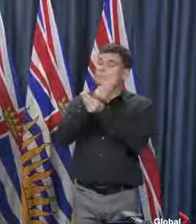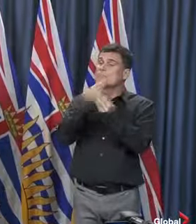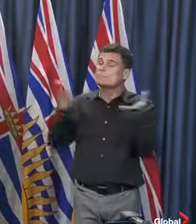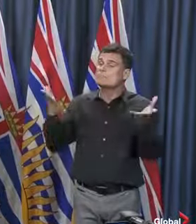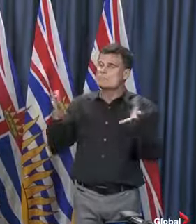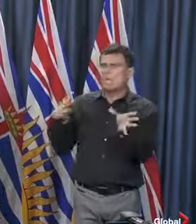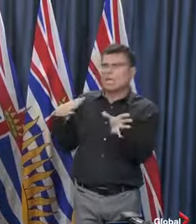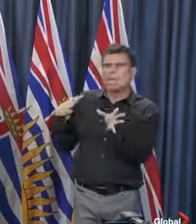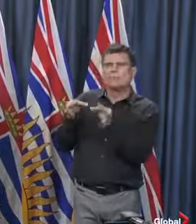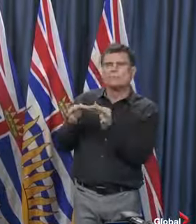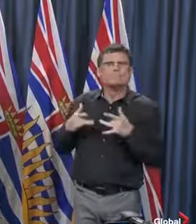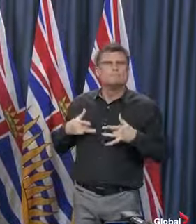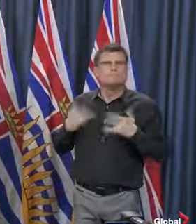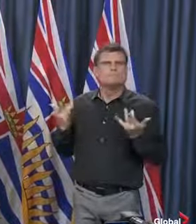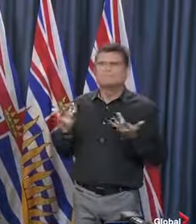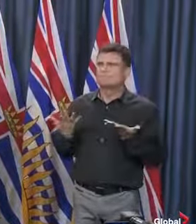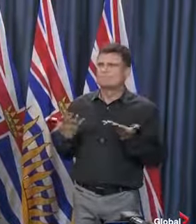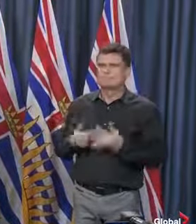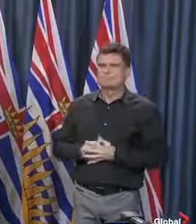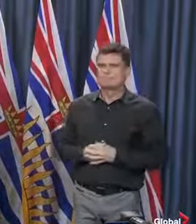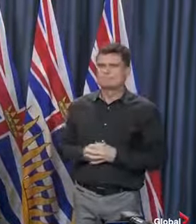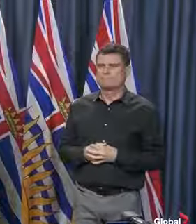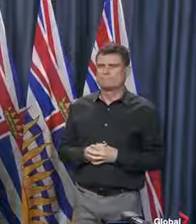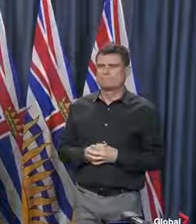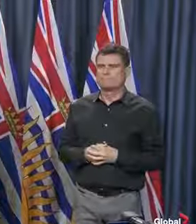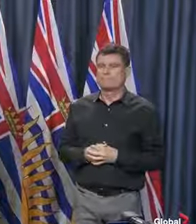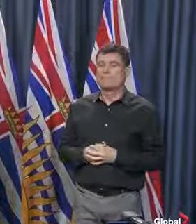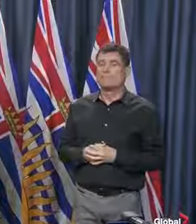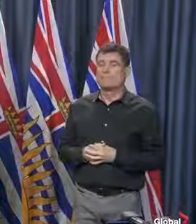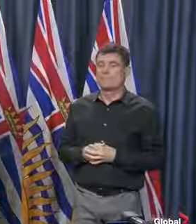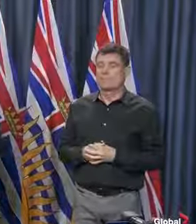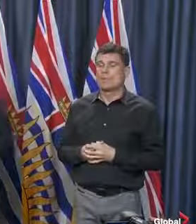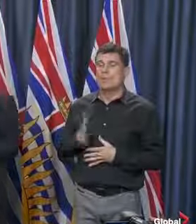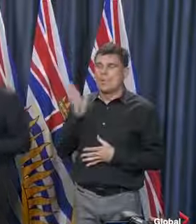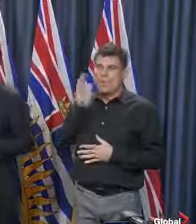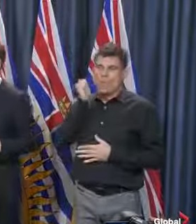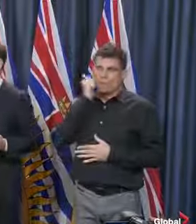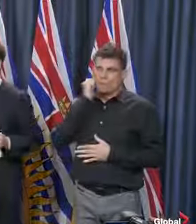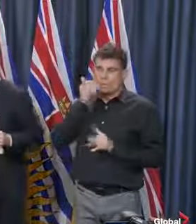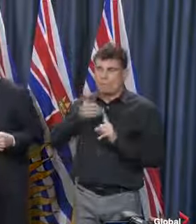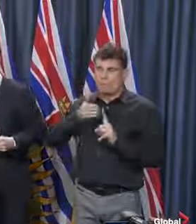Friday at the Cabinet offices in Vancouver. And with that, I'm going to introduce Dr. Henry.